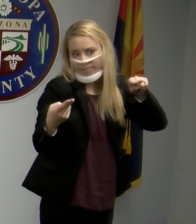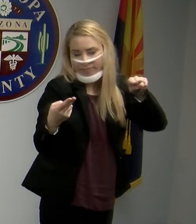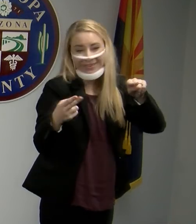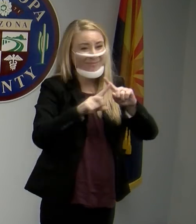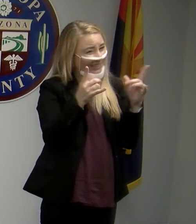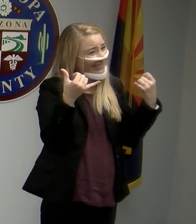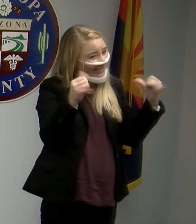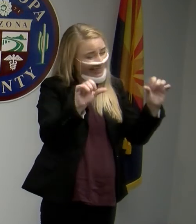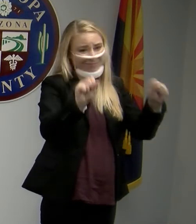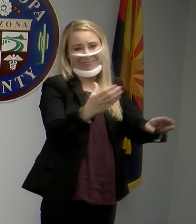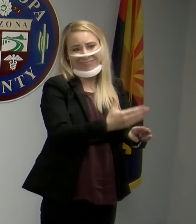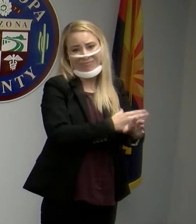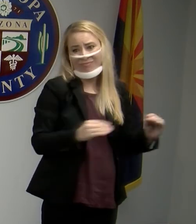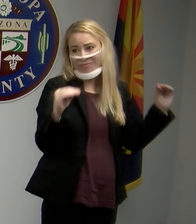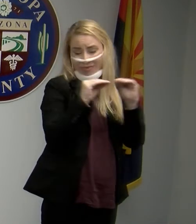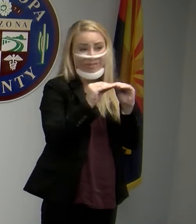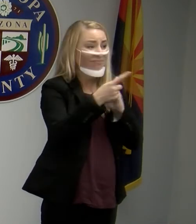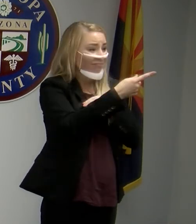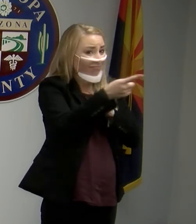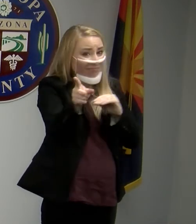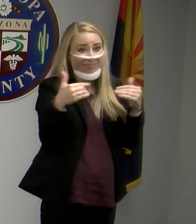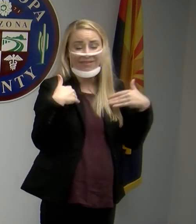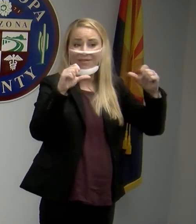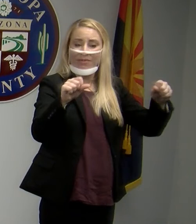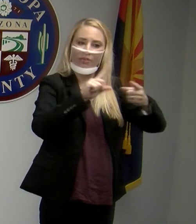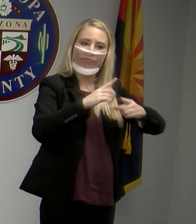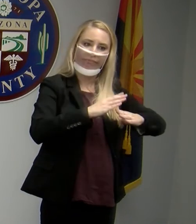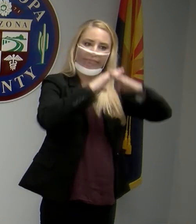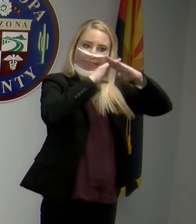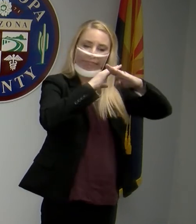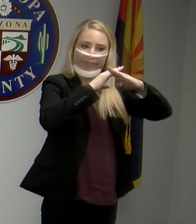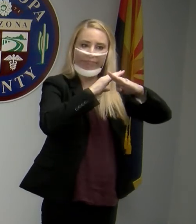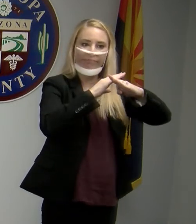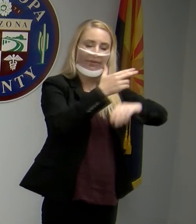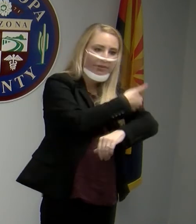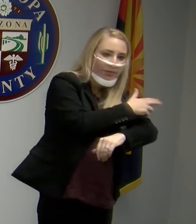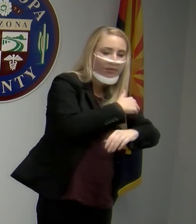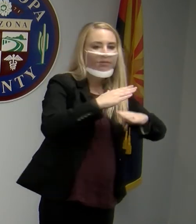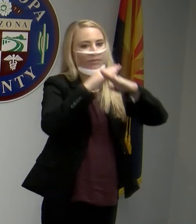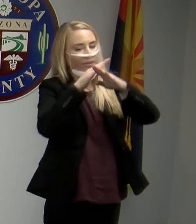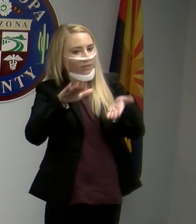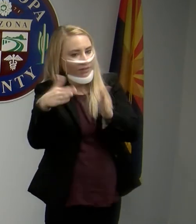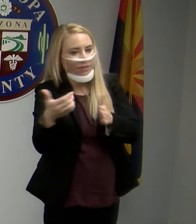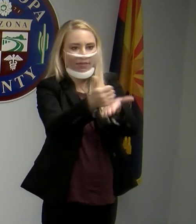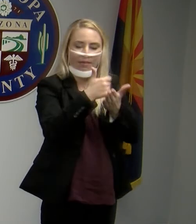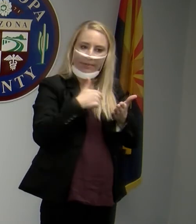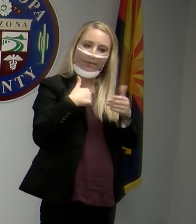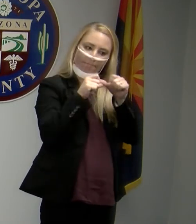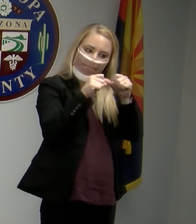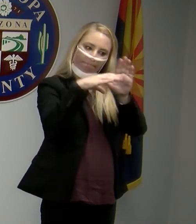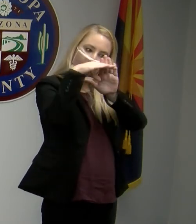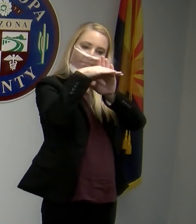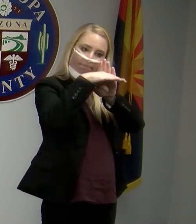of us has the ability to help prevent those hospitalizations and deaths and keep us moving in the right direction. This